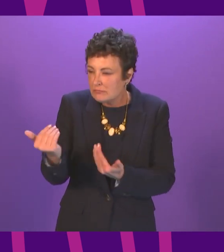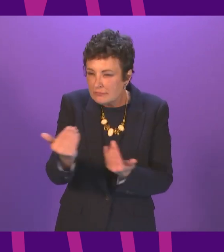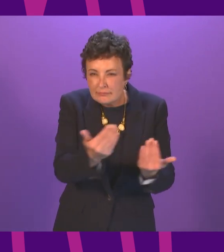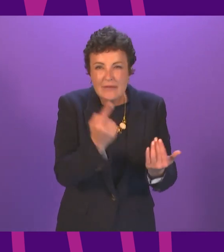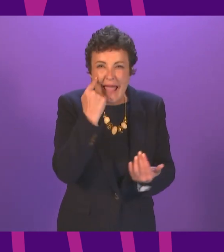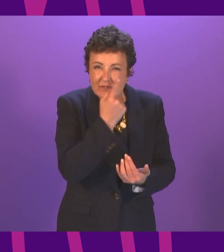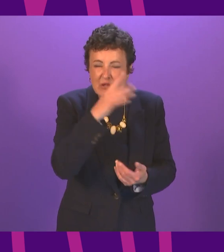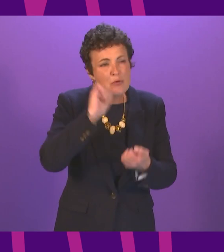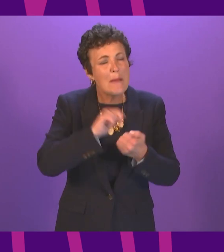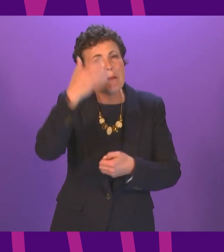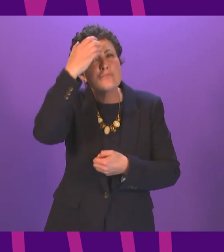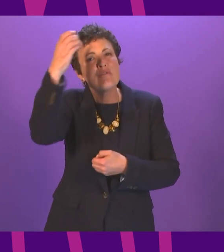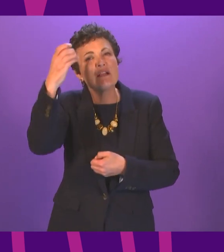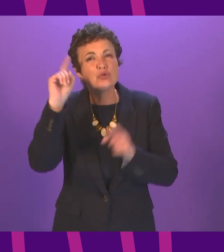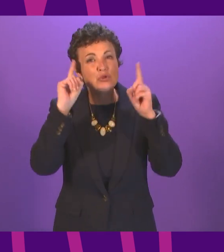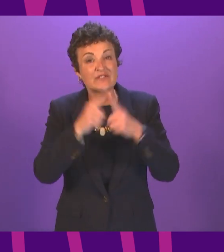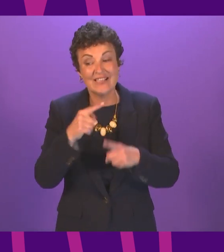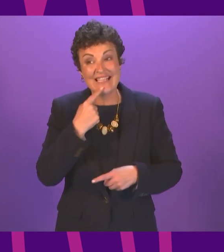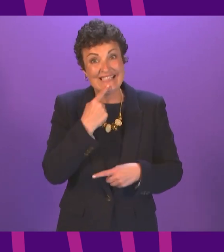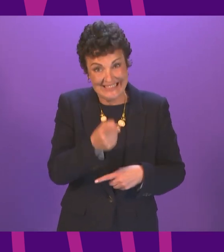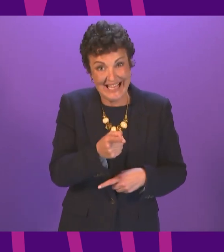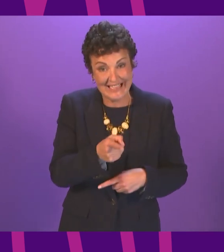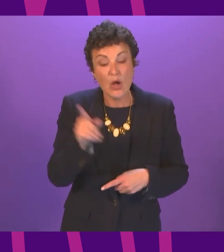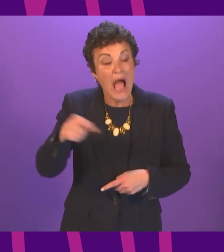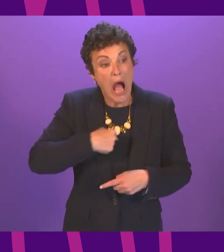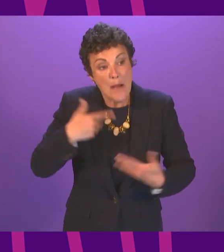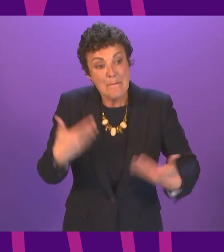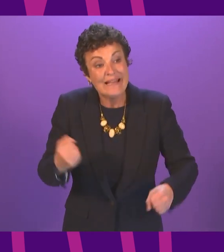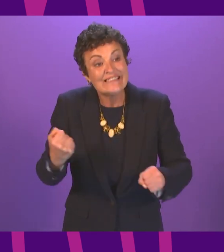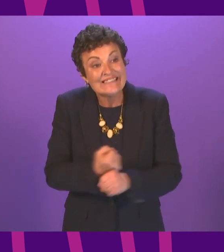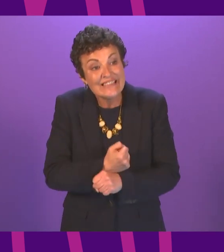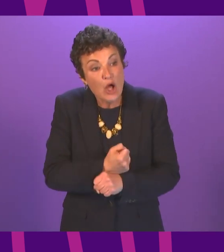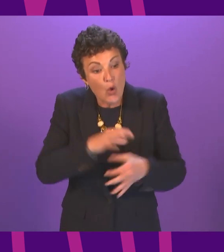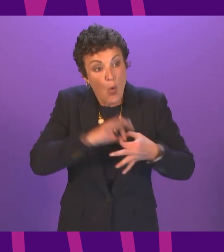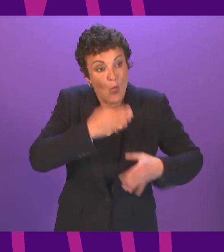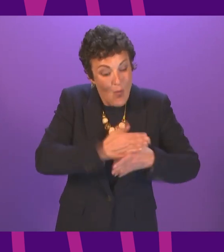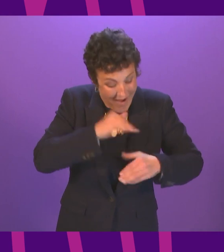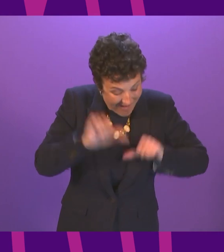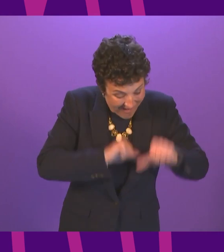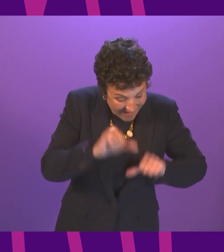said and I quote we did our homework but when we were given the exam it was the wrong test